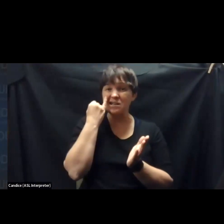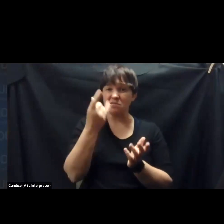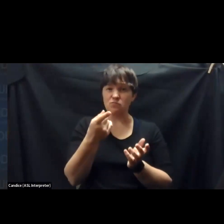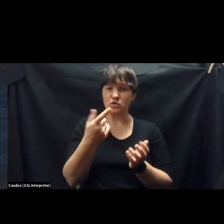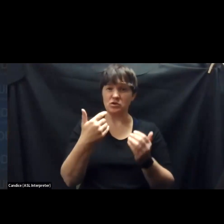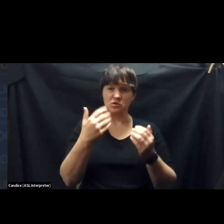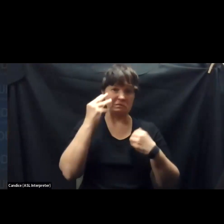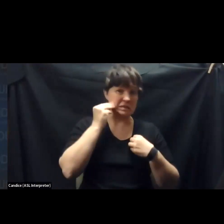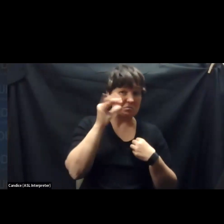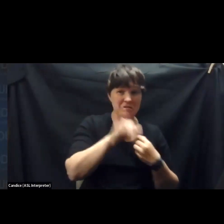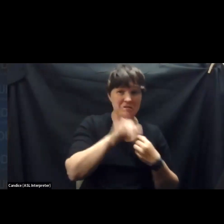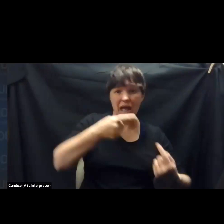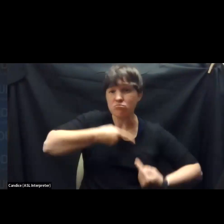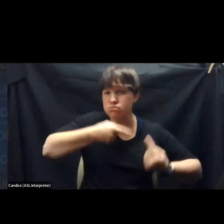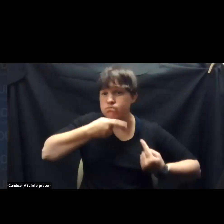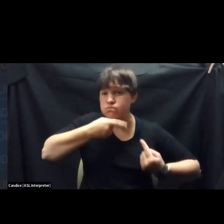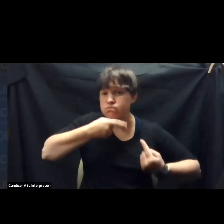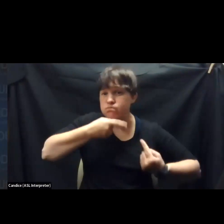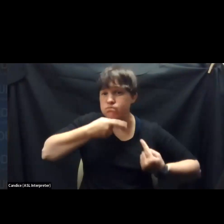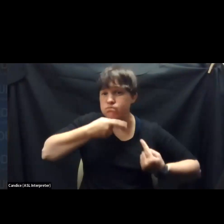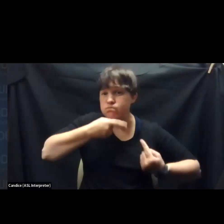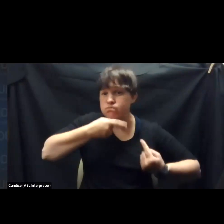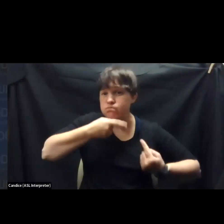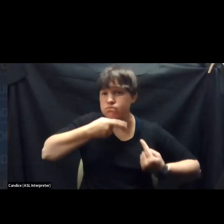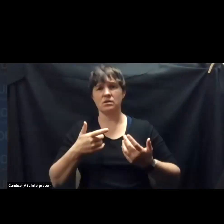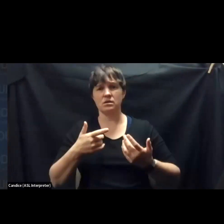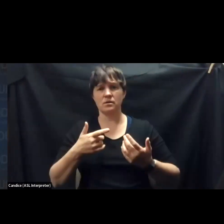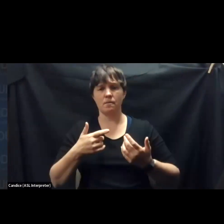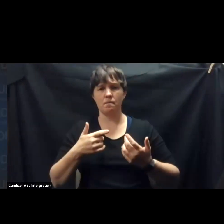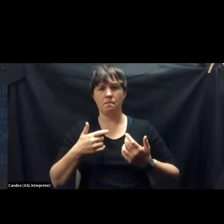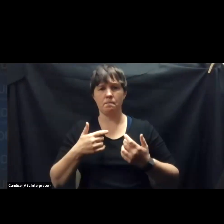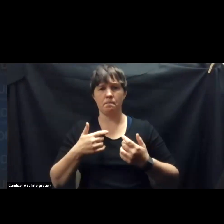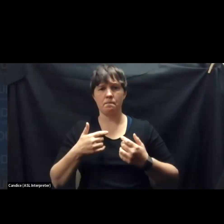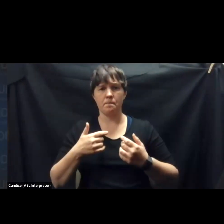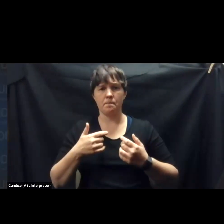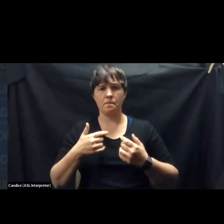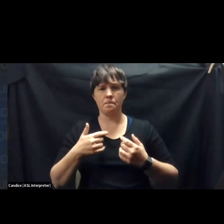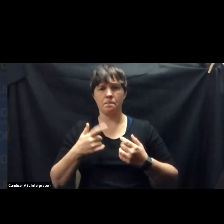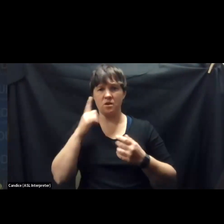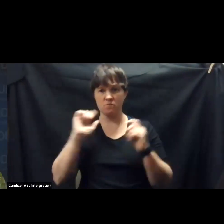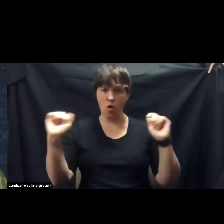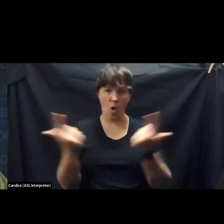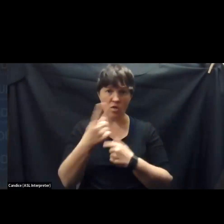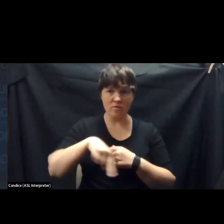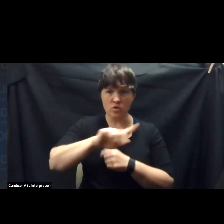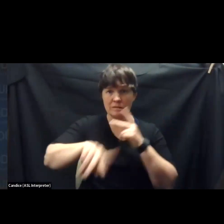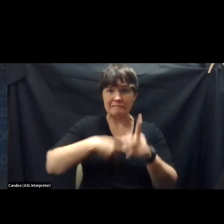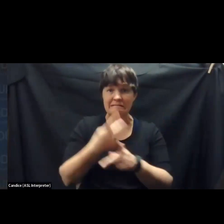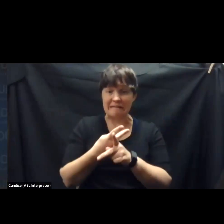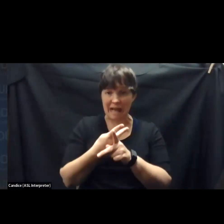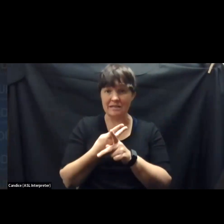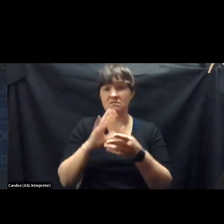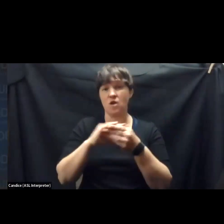of experiences, you're having trouble getting direct workers, I think they're looking for all of those kind of